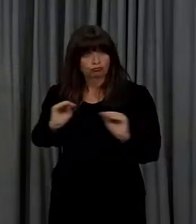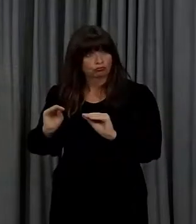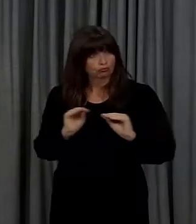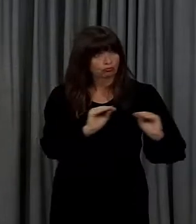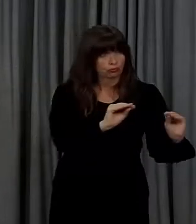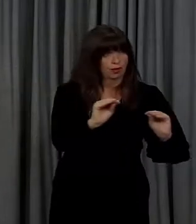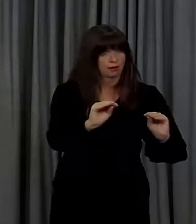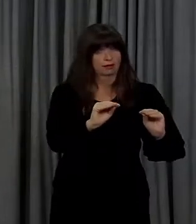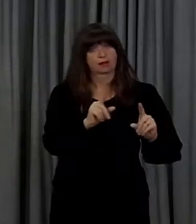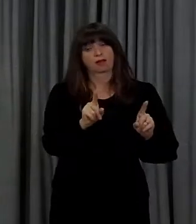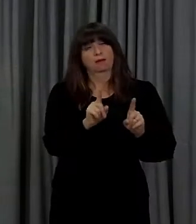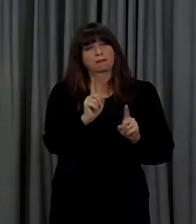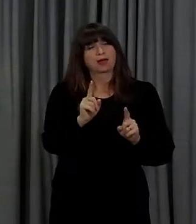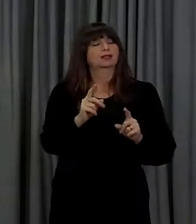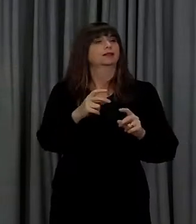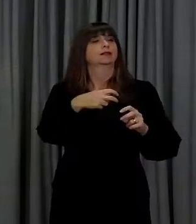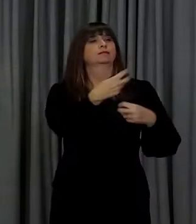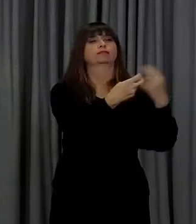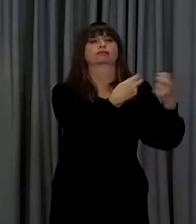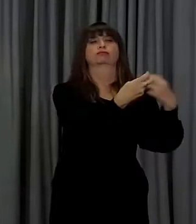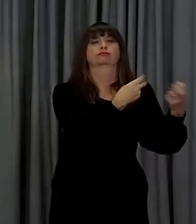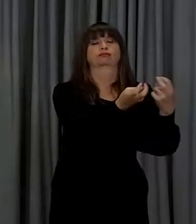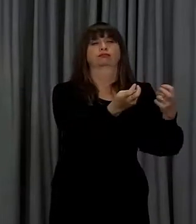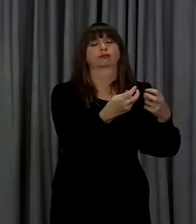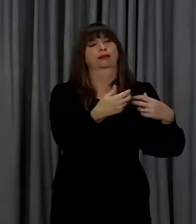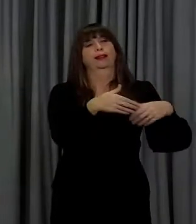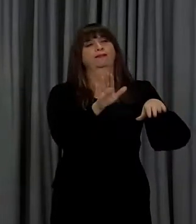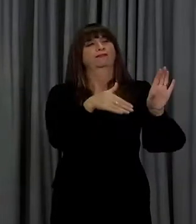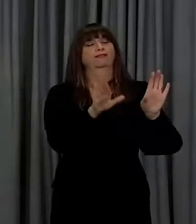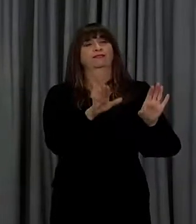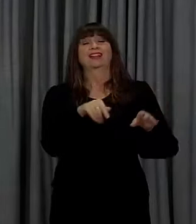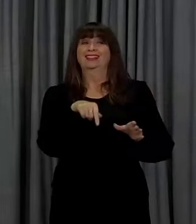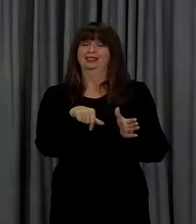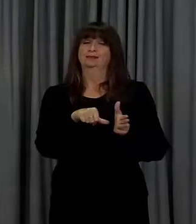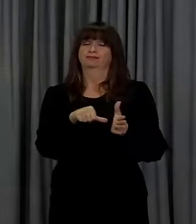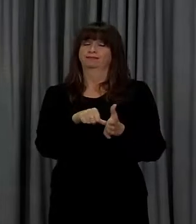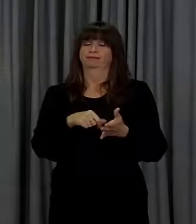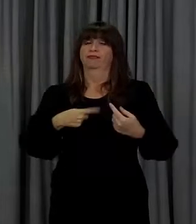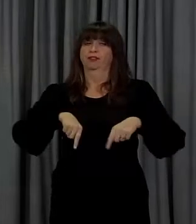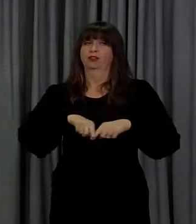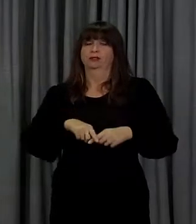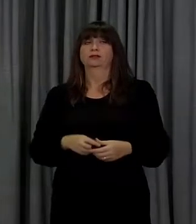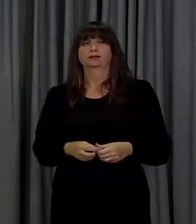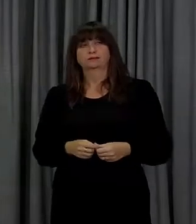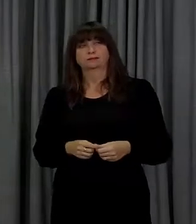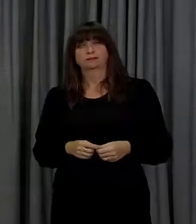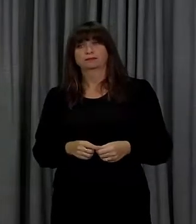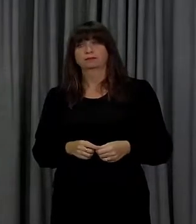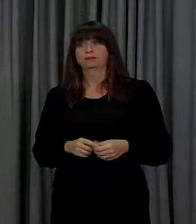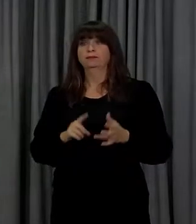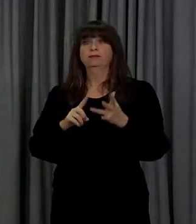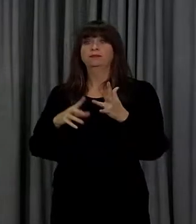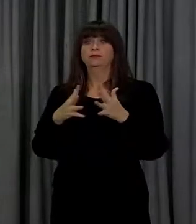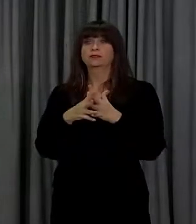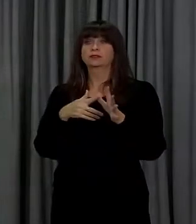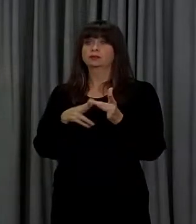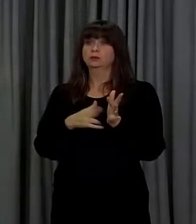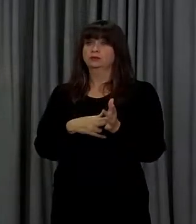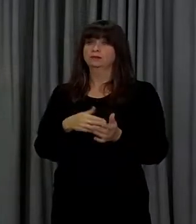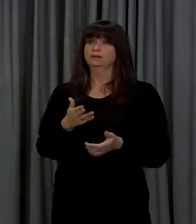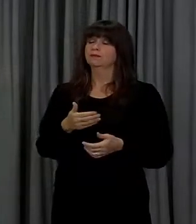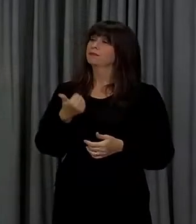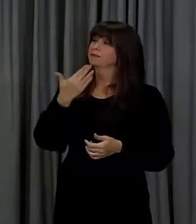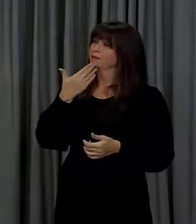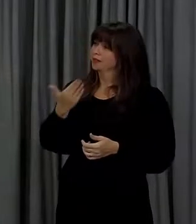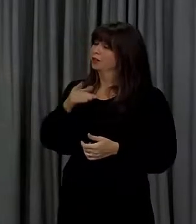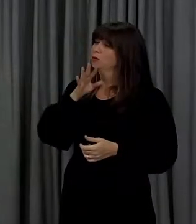people, we're actually losing too many people to the service, and that is a challenge for us. Owain. Bore da,